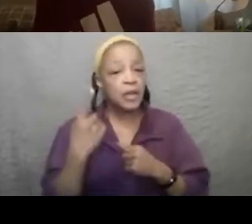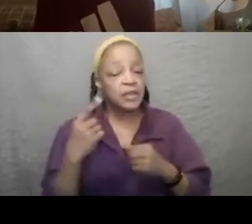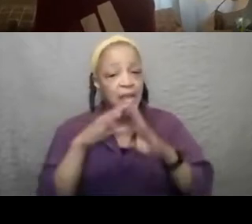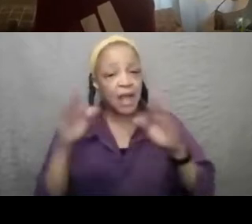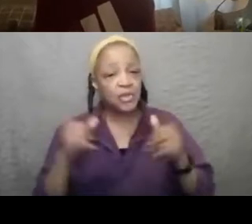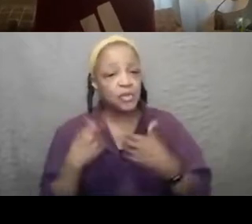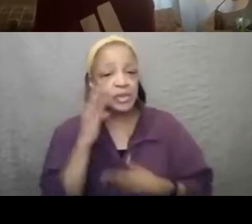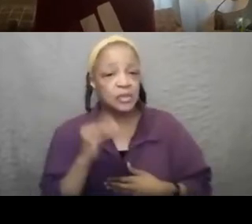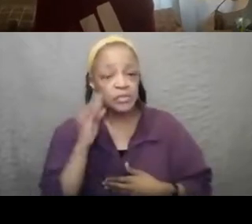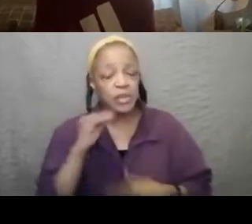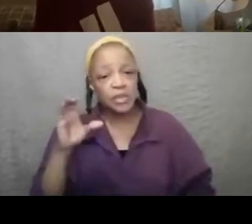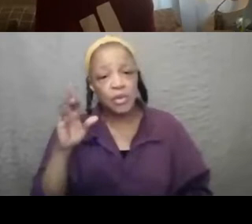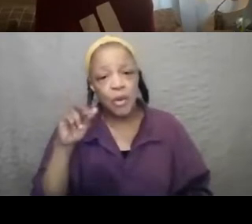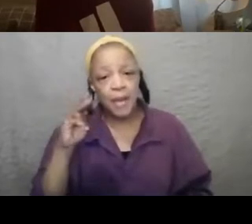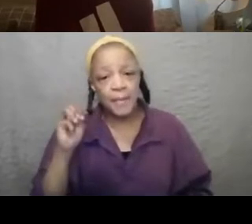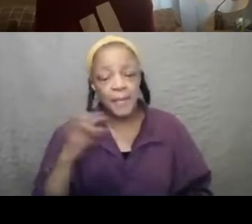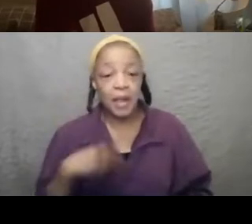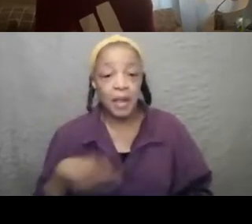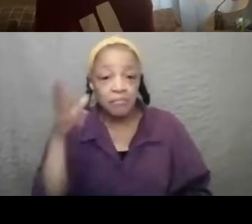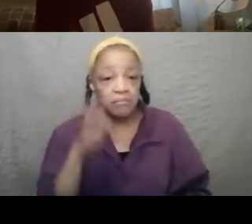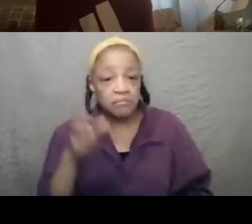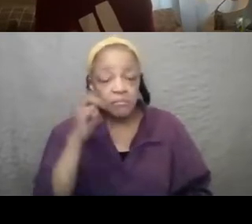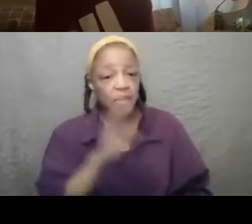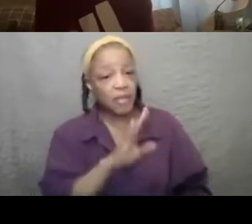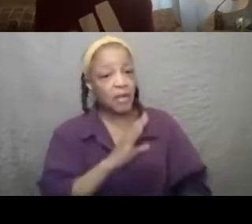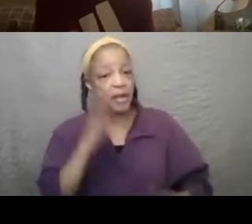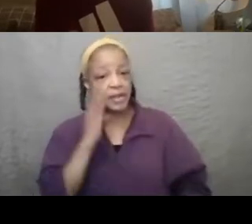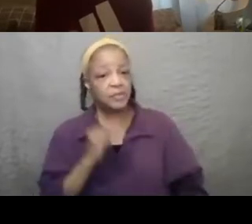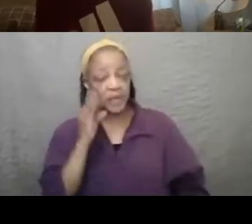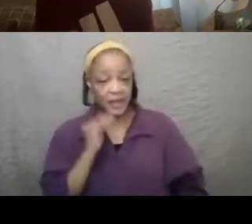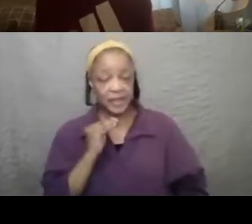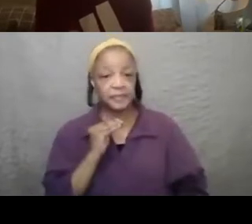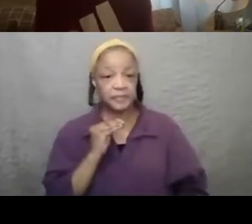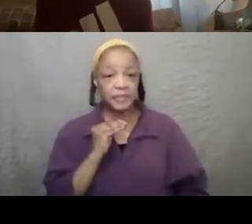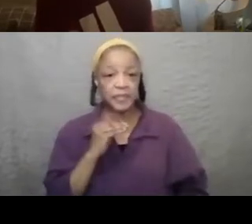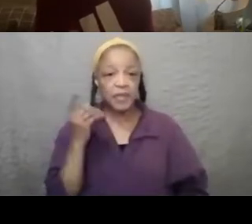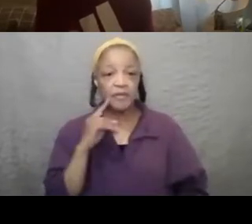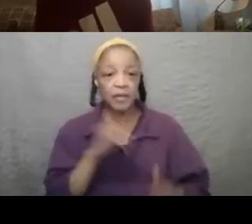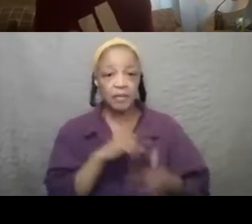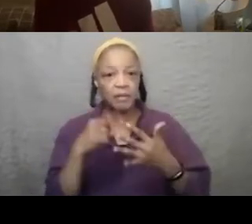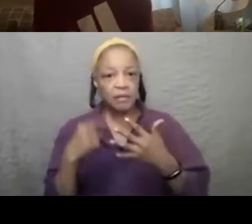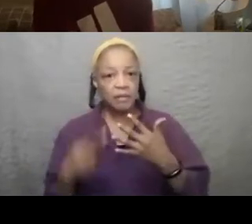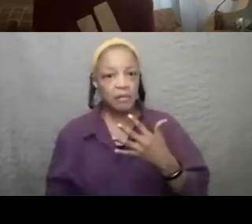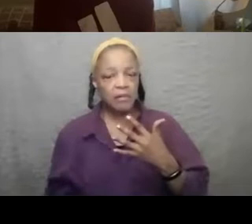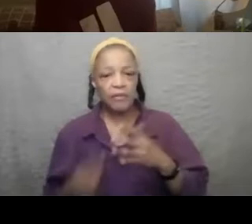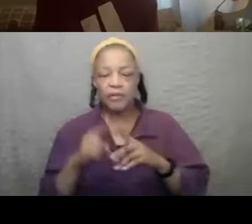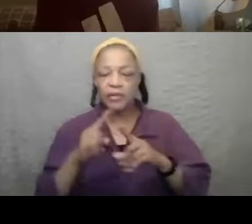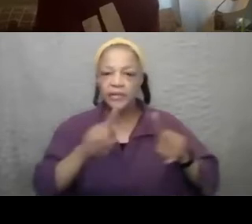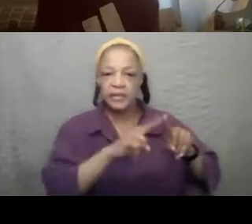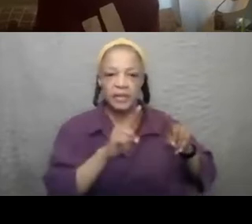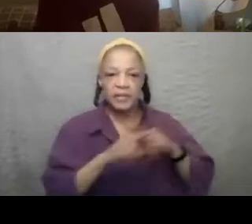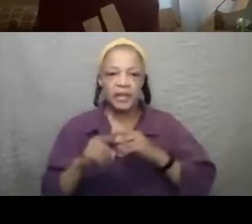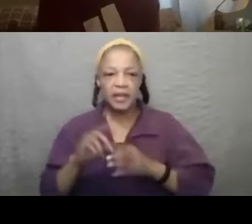And I was listening to their experiences from all different parts of the community, and how their